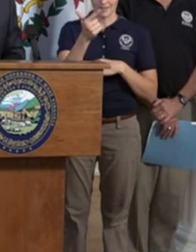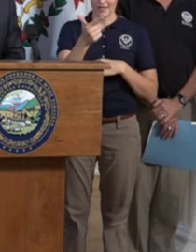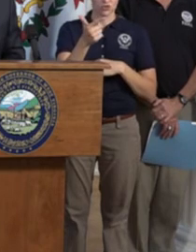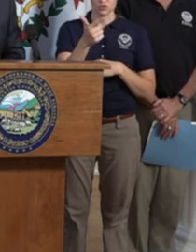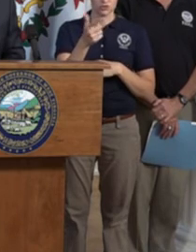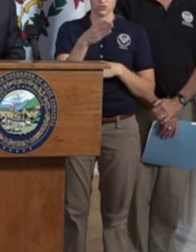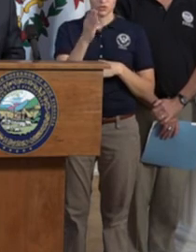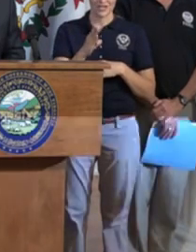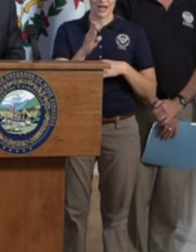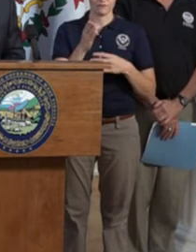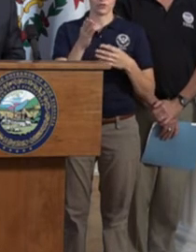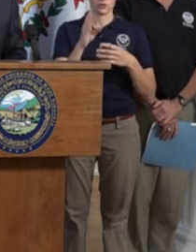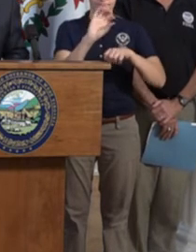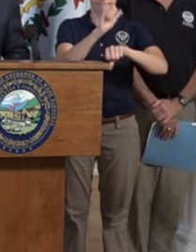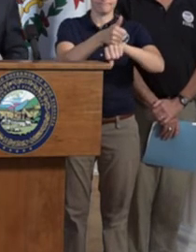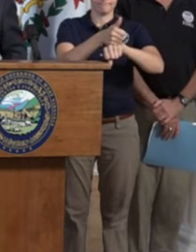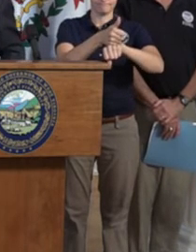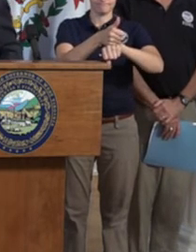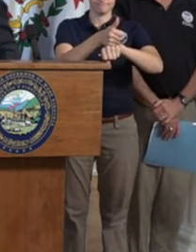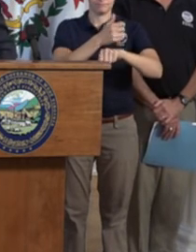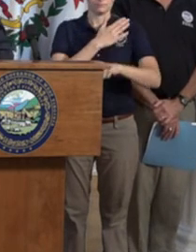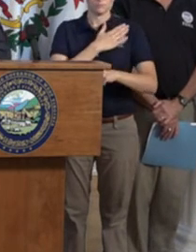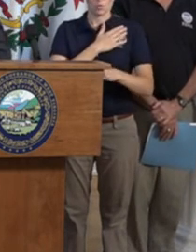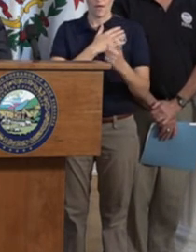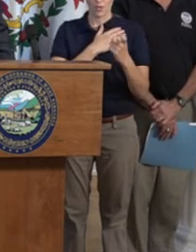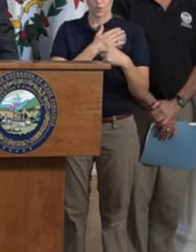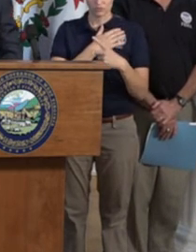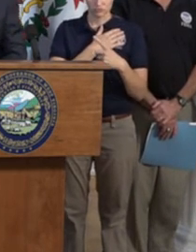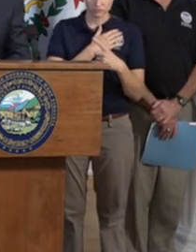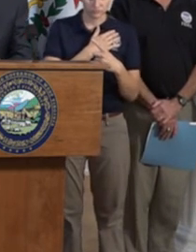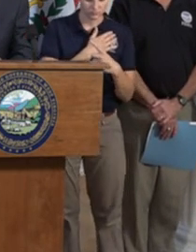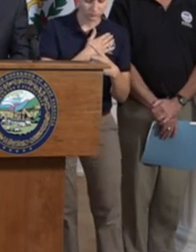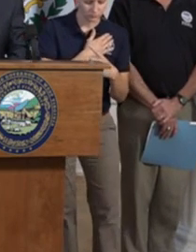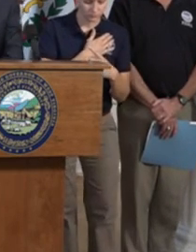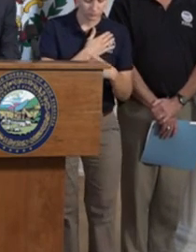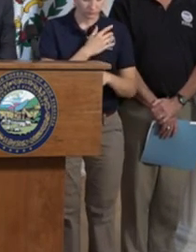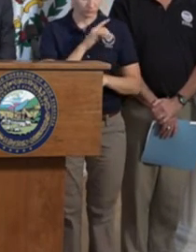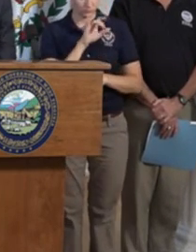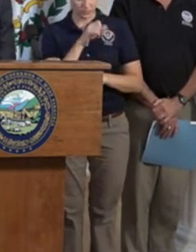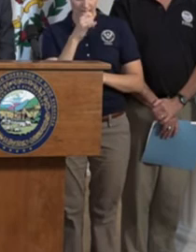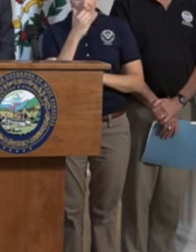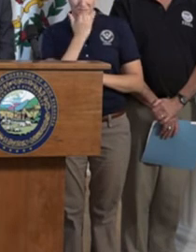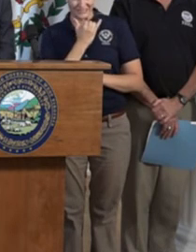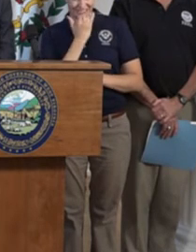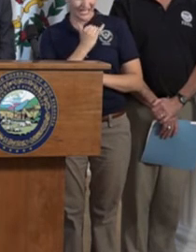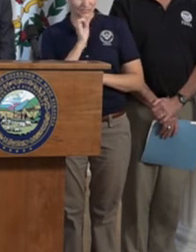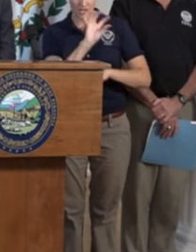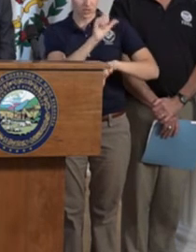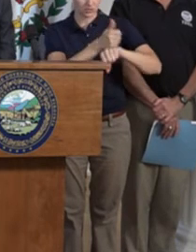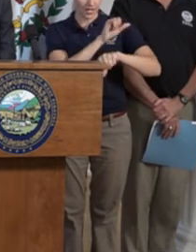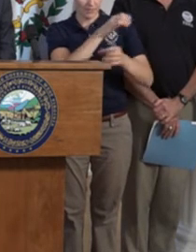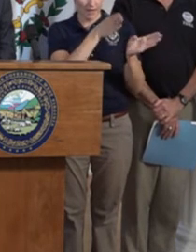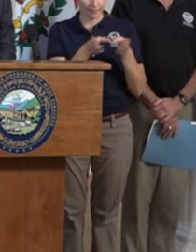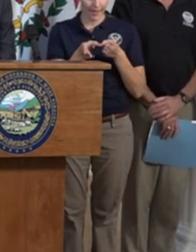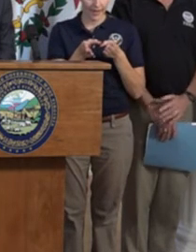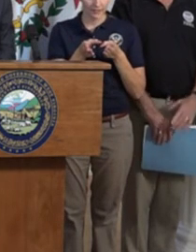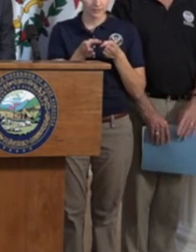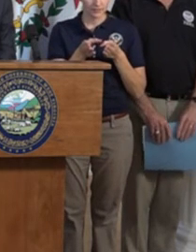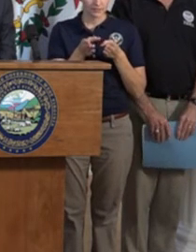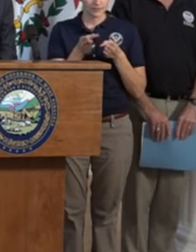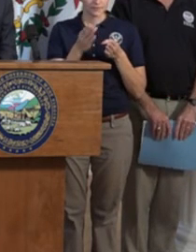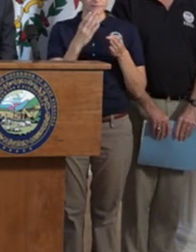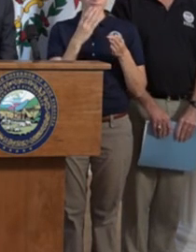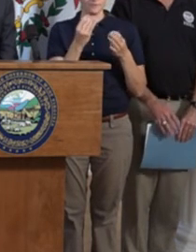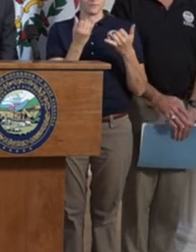upon. My question is, do you think that was a mistake? And what, if any, action do you plan to